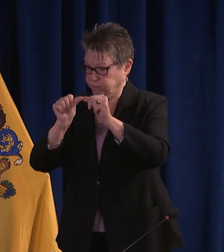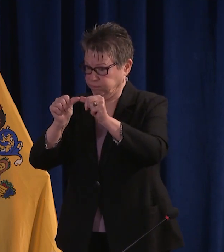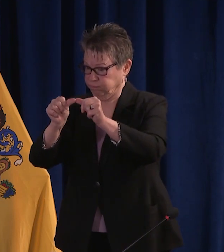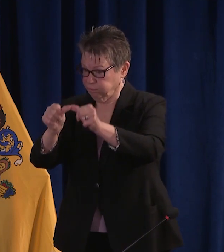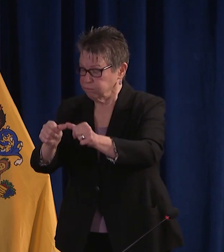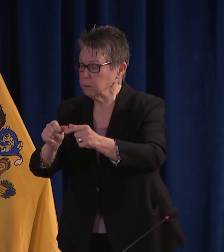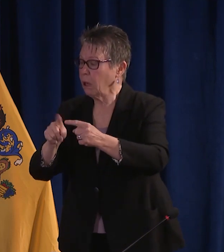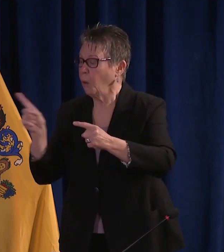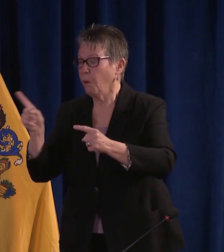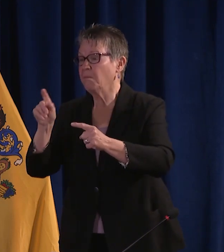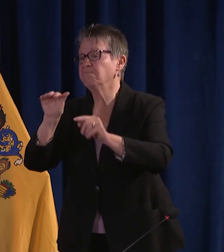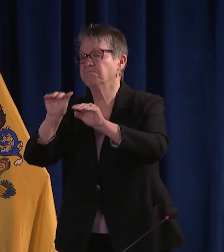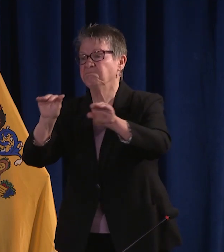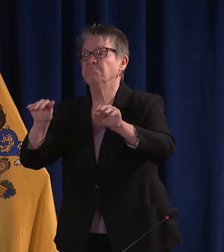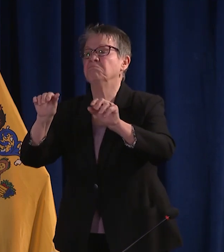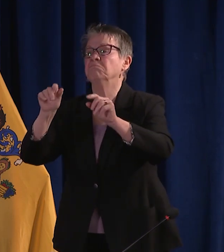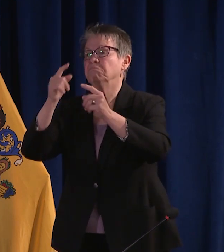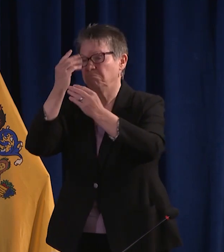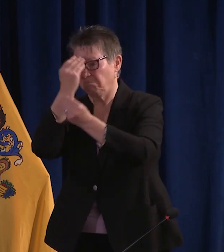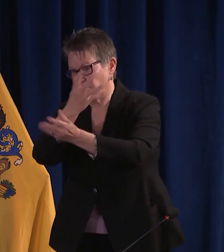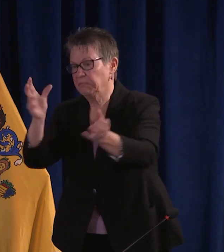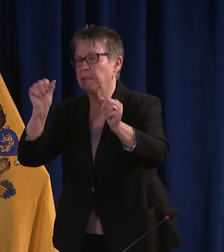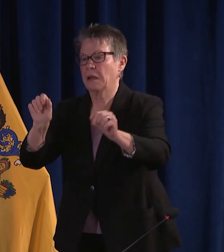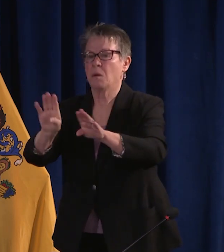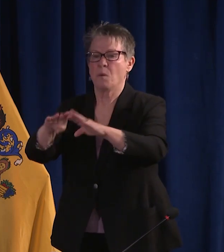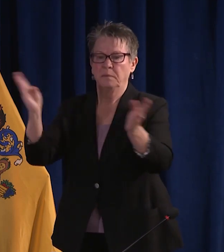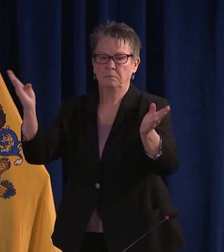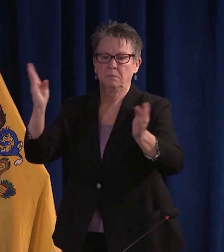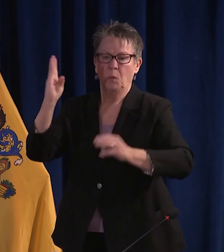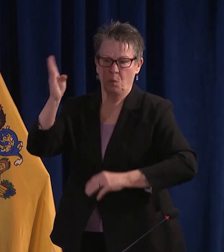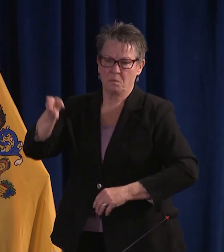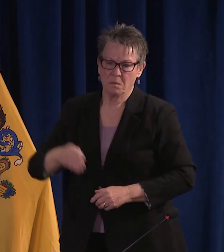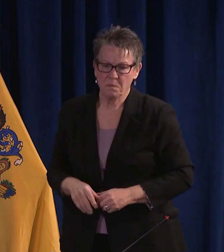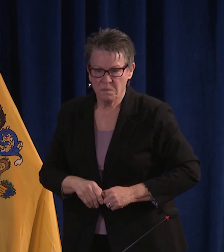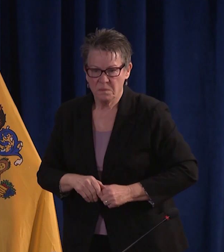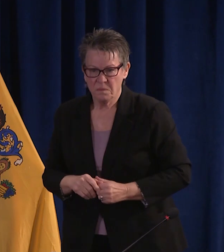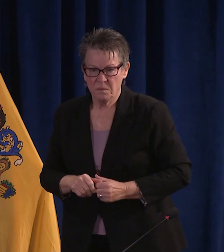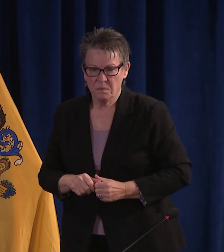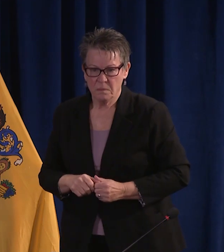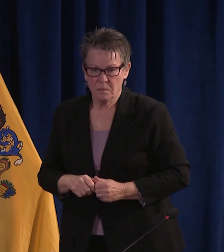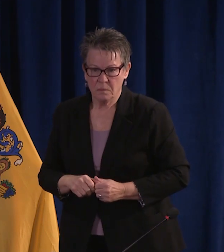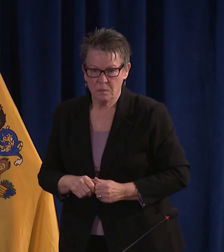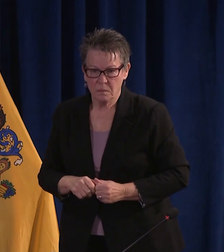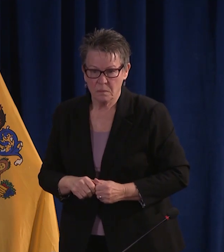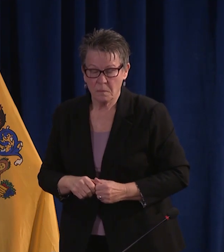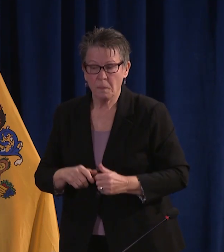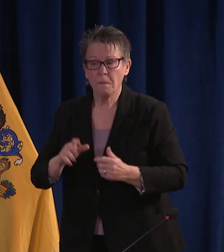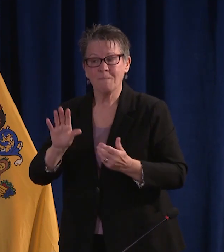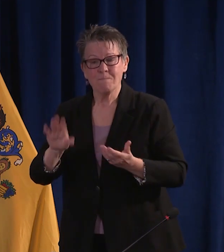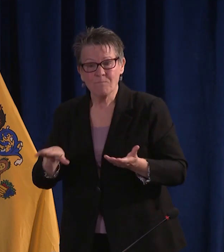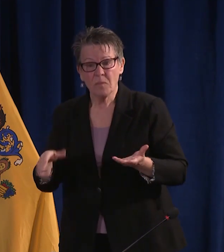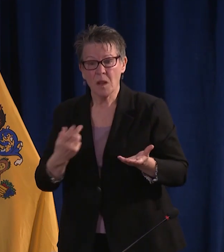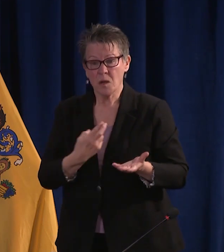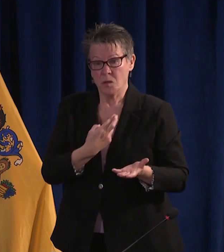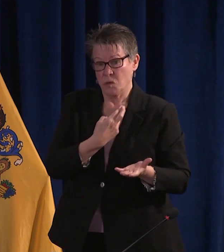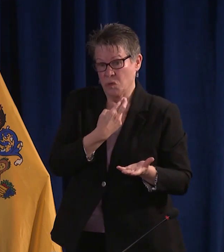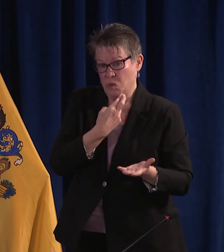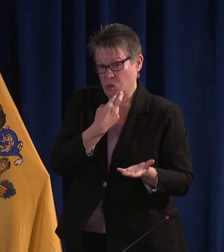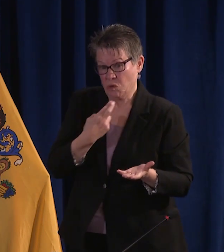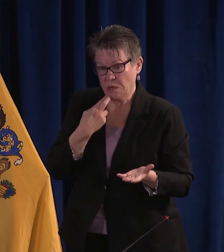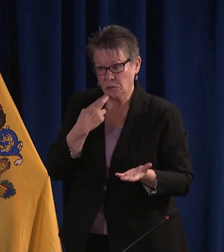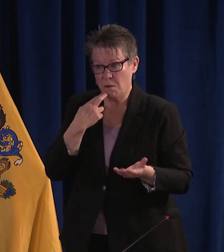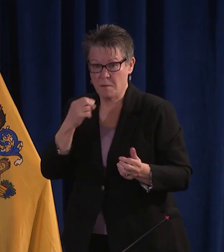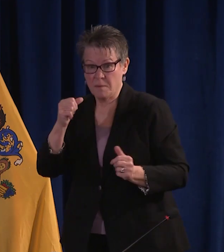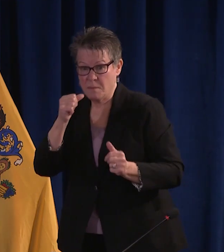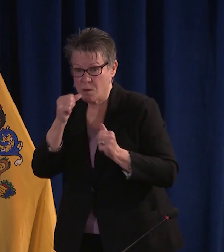for restaurants and bars, which is takeout or delivery only. Let me be clear that outside